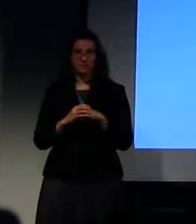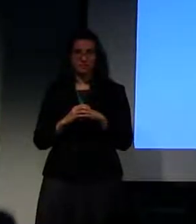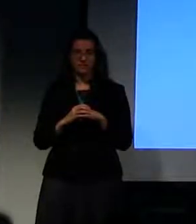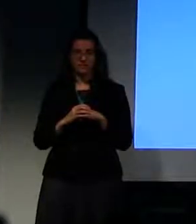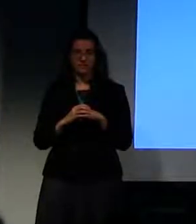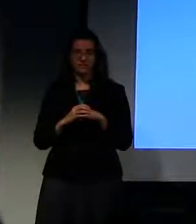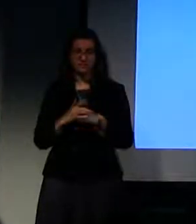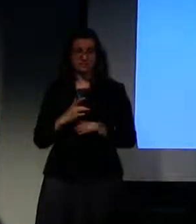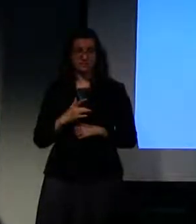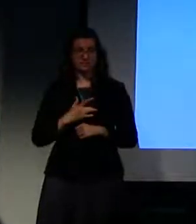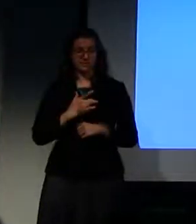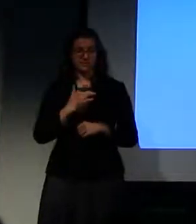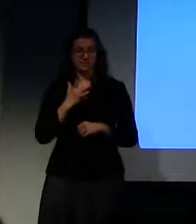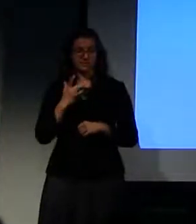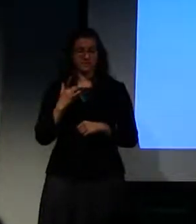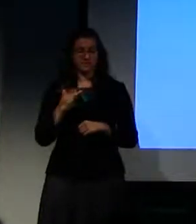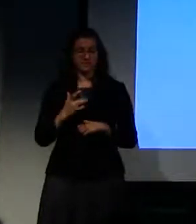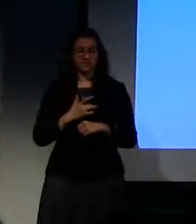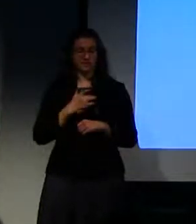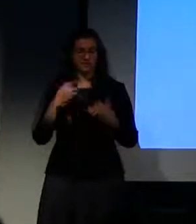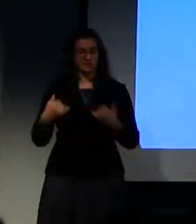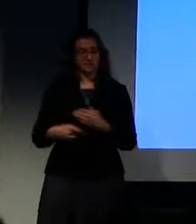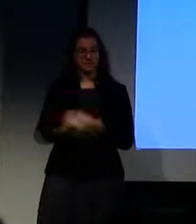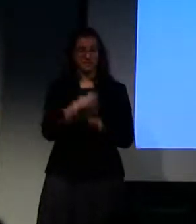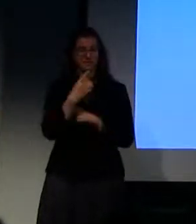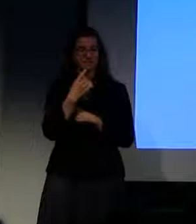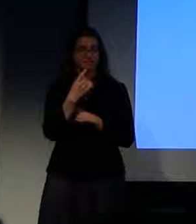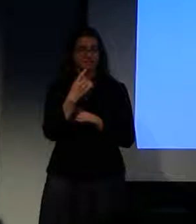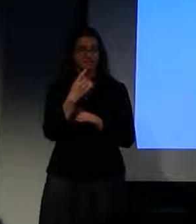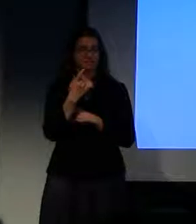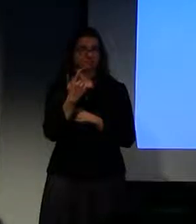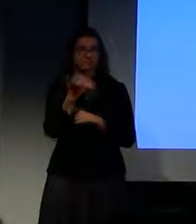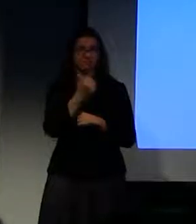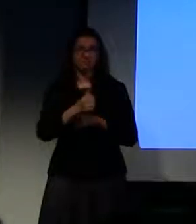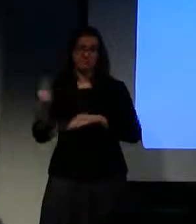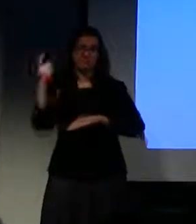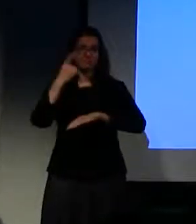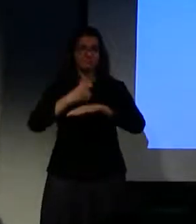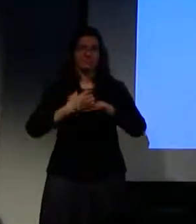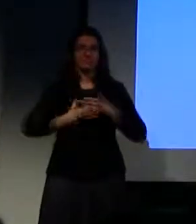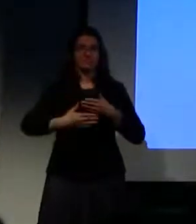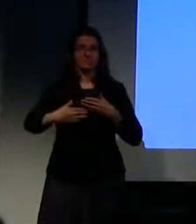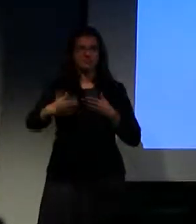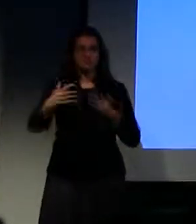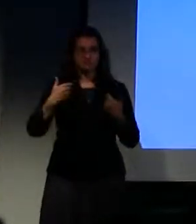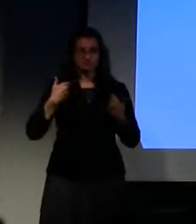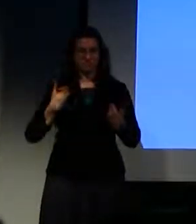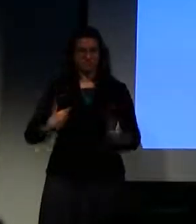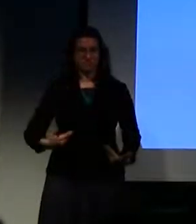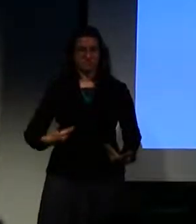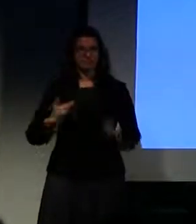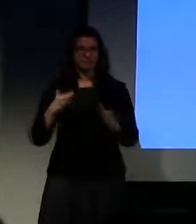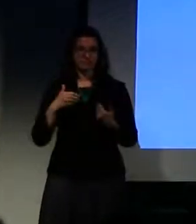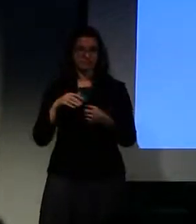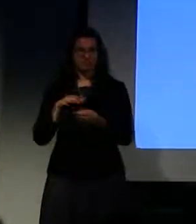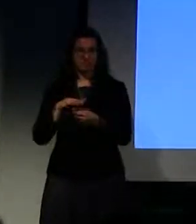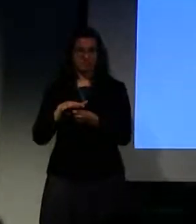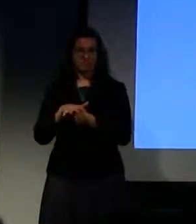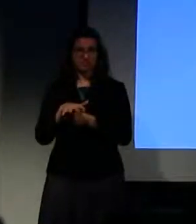To have the feeling today or any day that I am sufficient as I am.